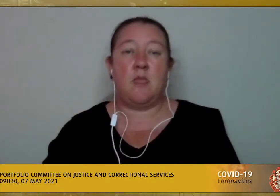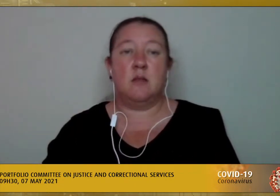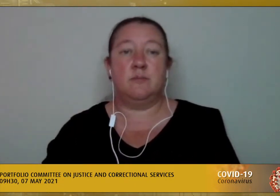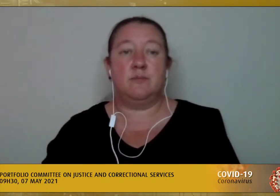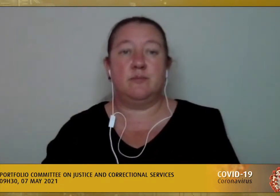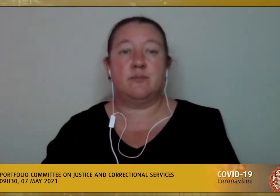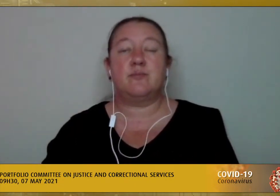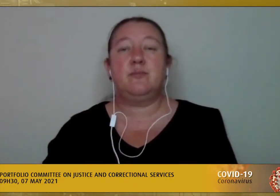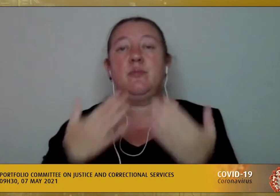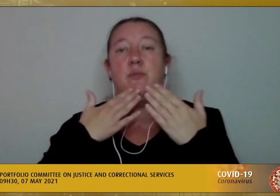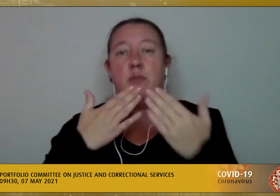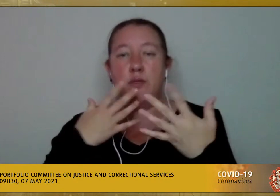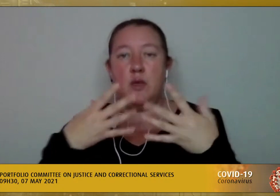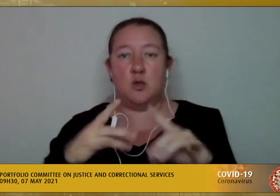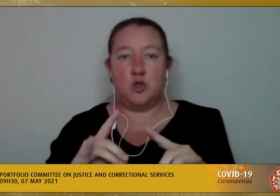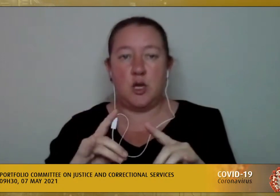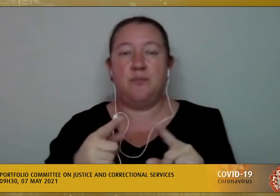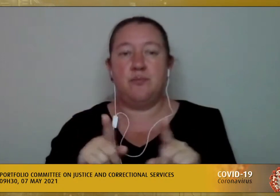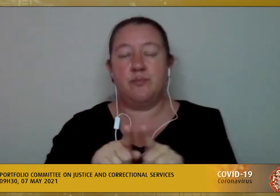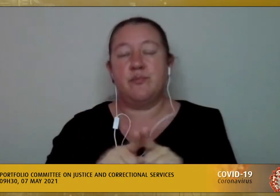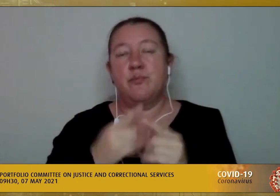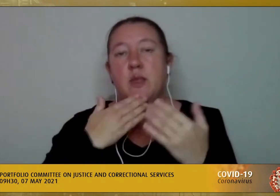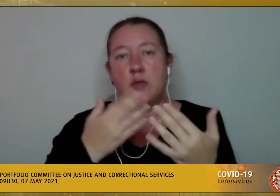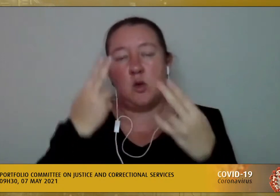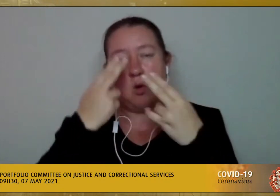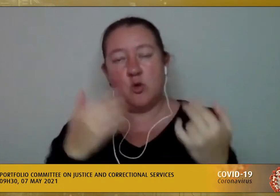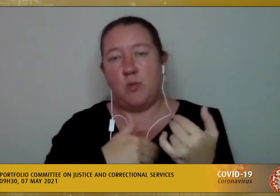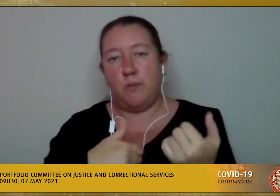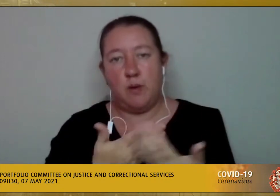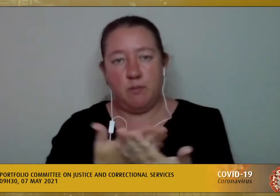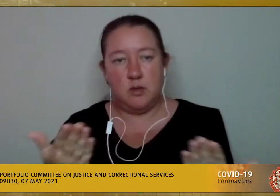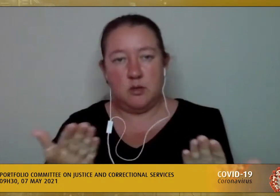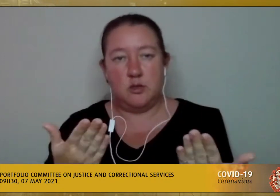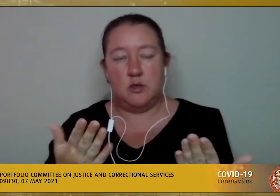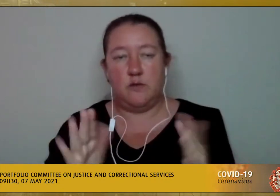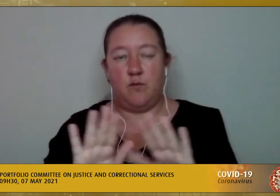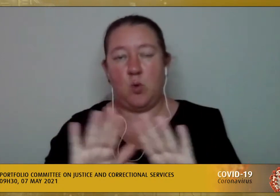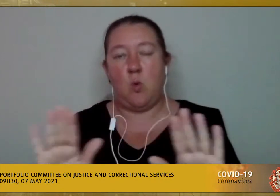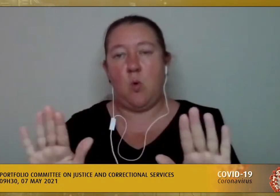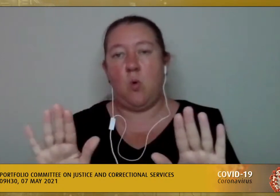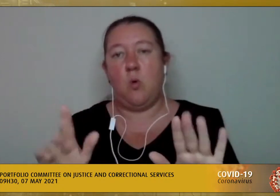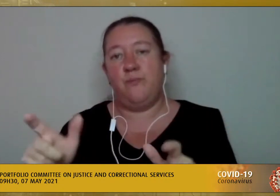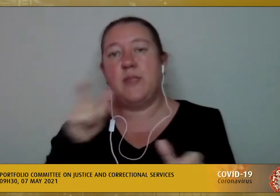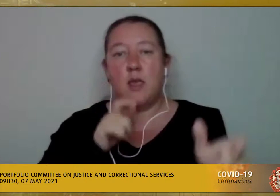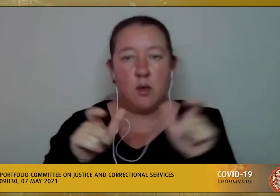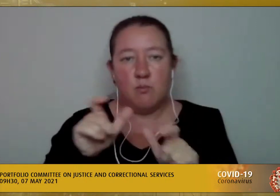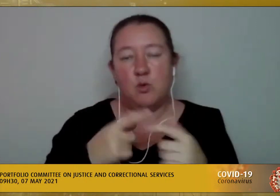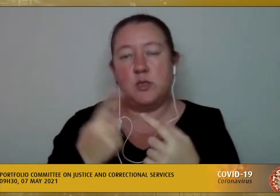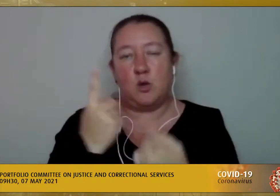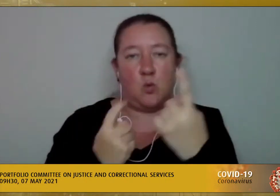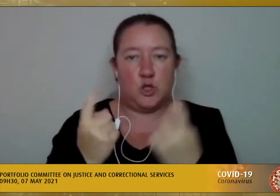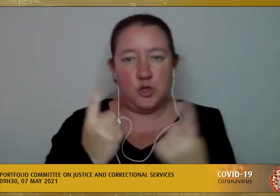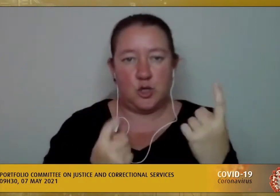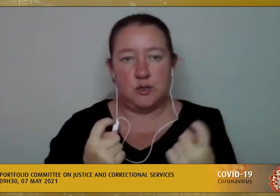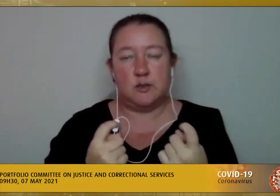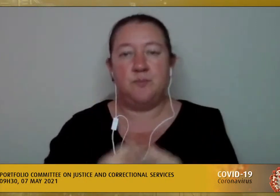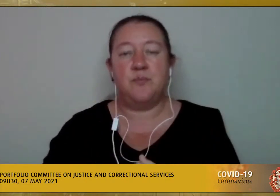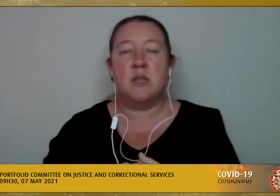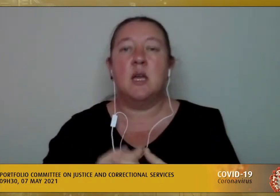thank you chair um and thank you honorable members for your inputs and and questions